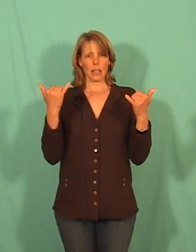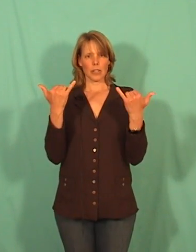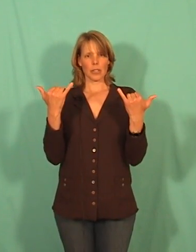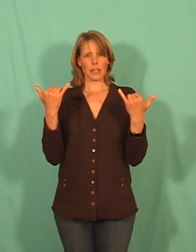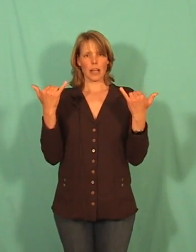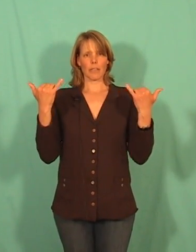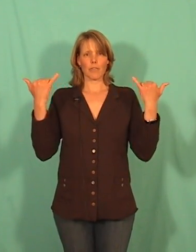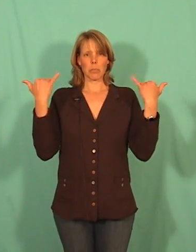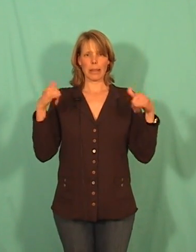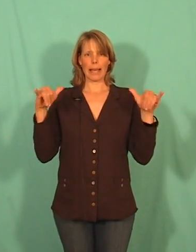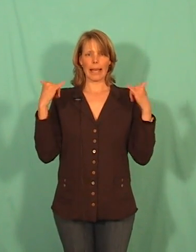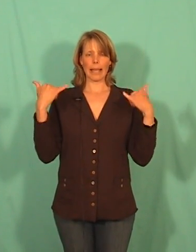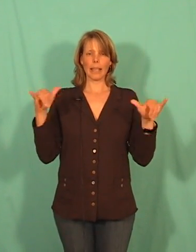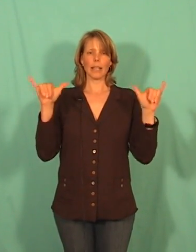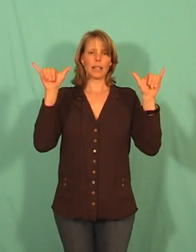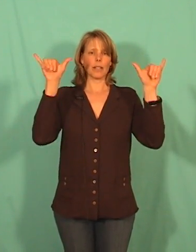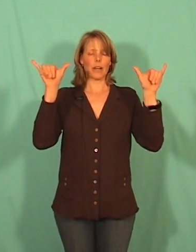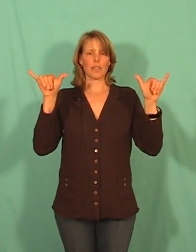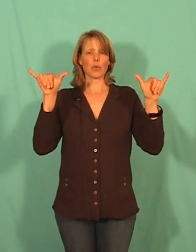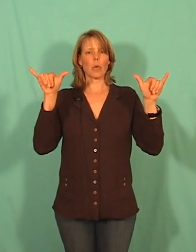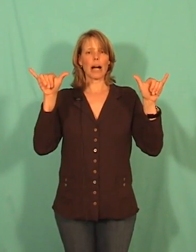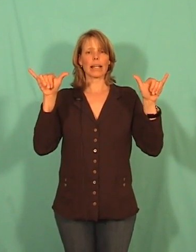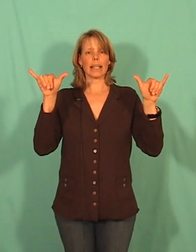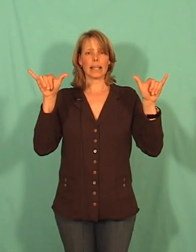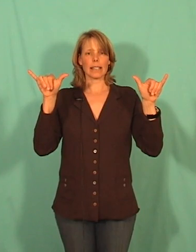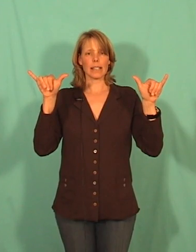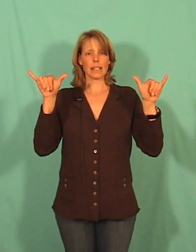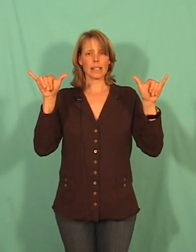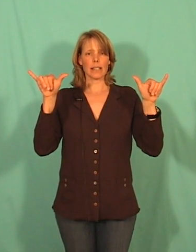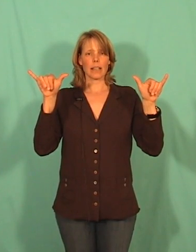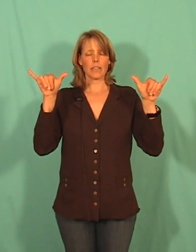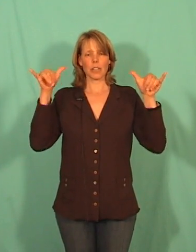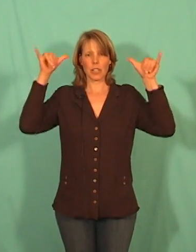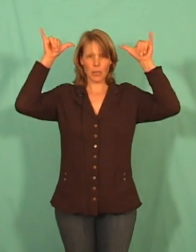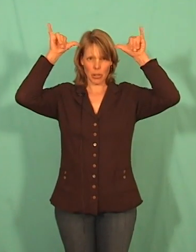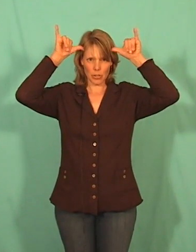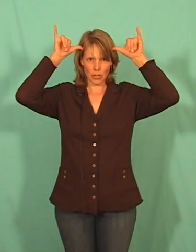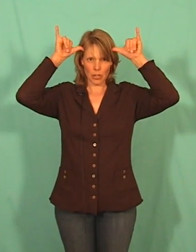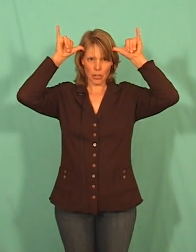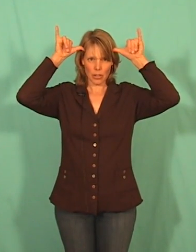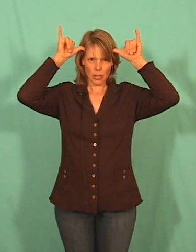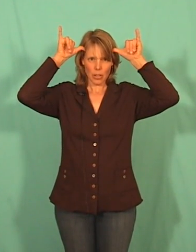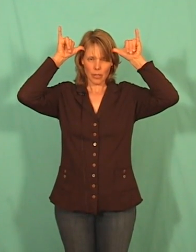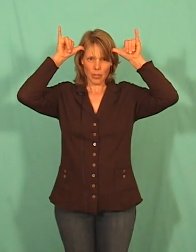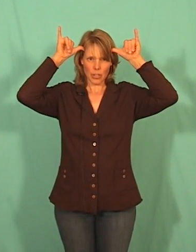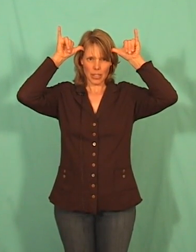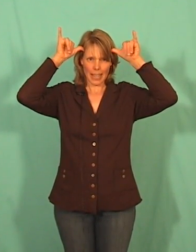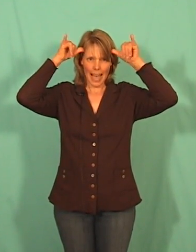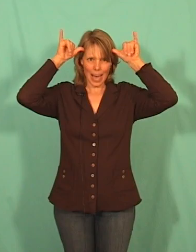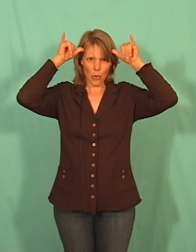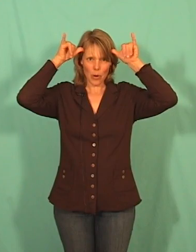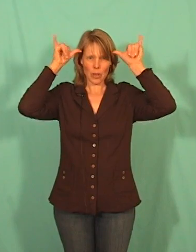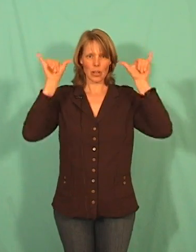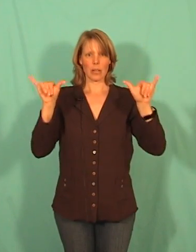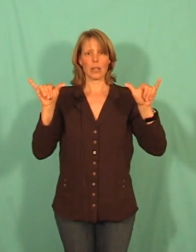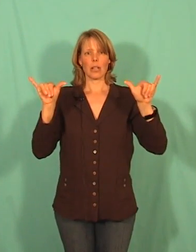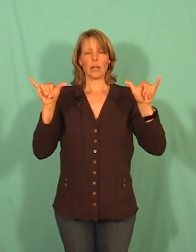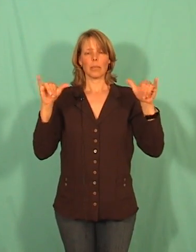Here's a sign for play. You have your Y hands, very similar to when you did cow. But you're